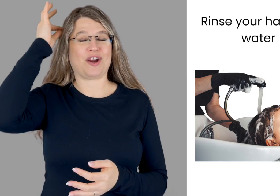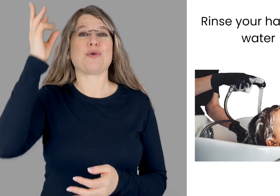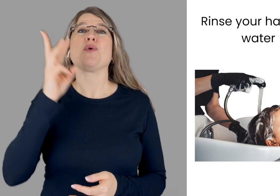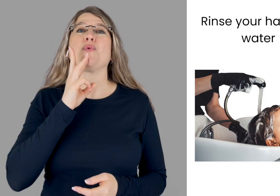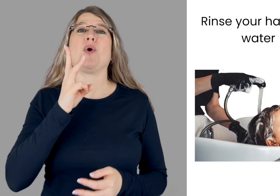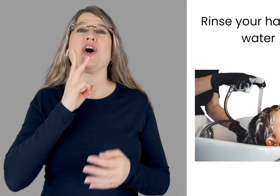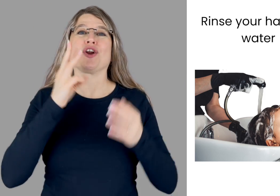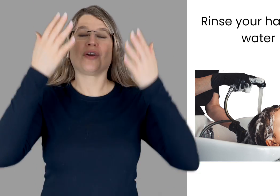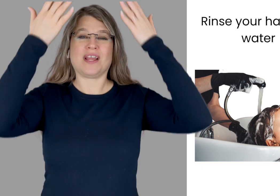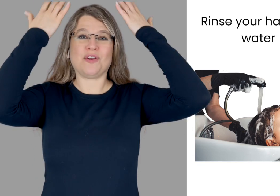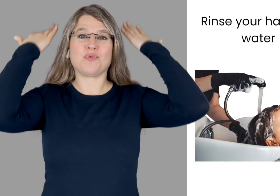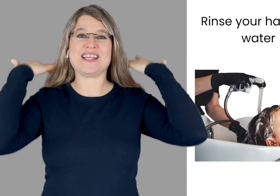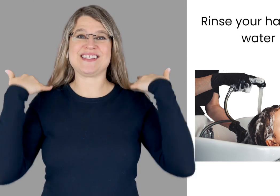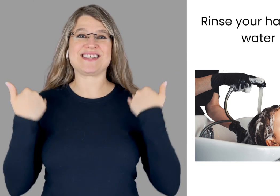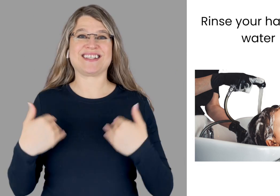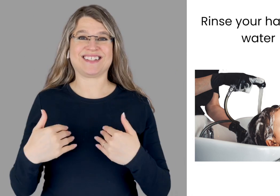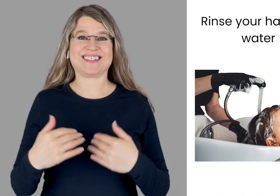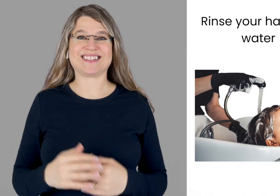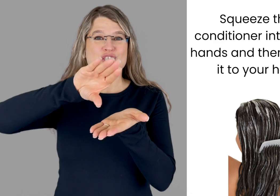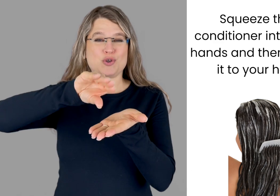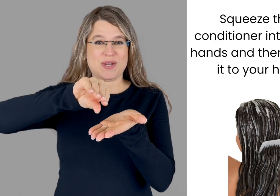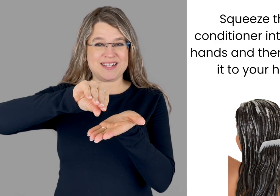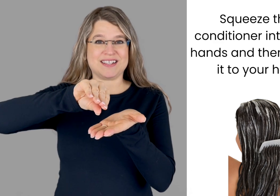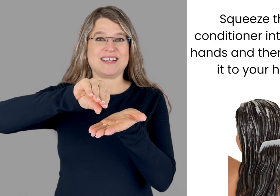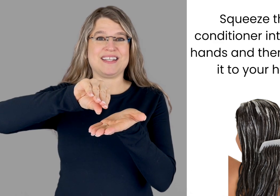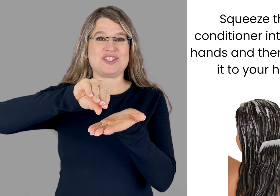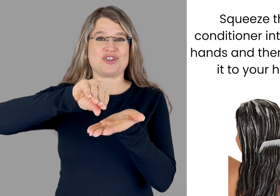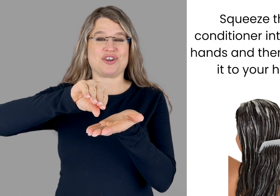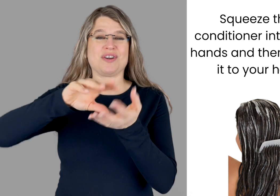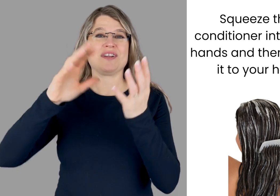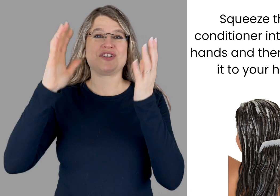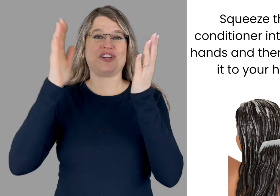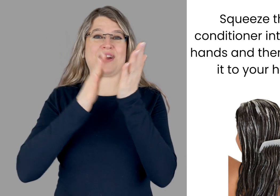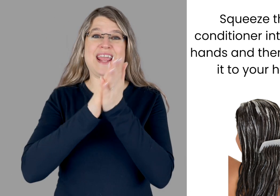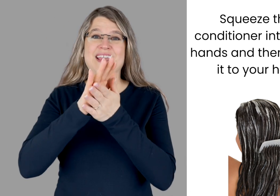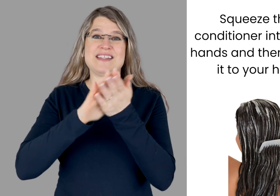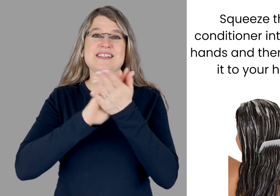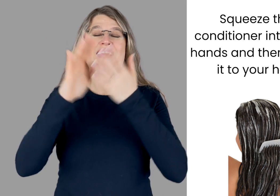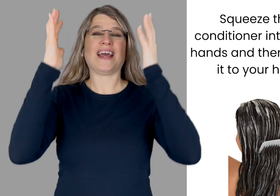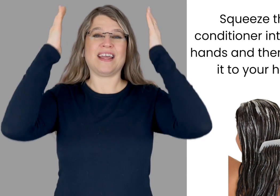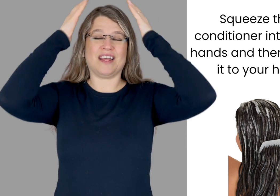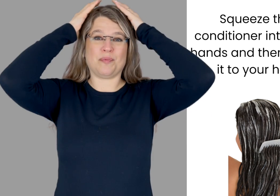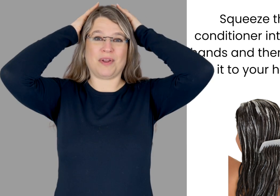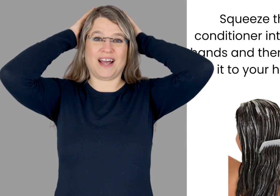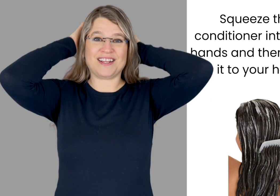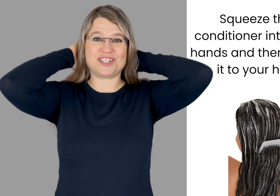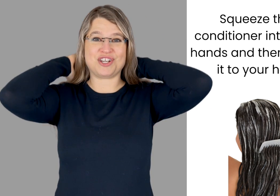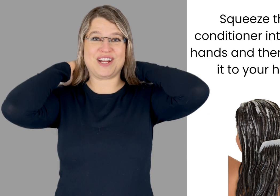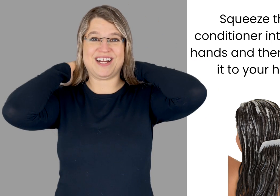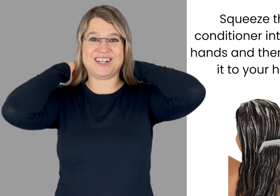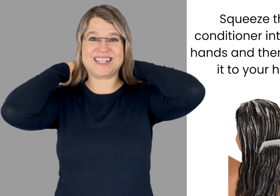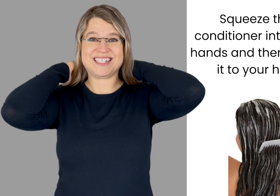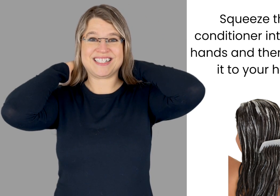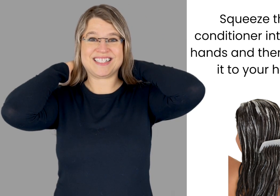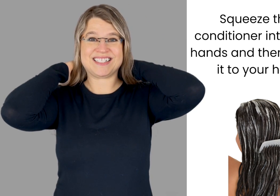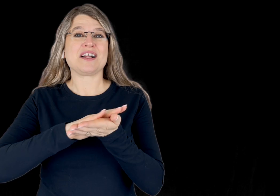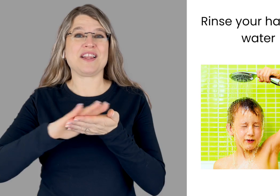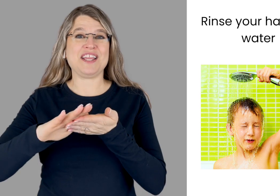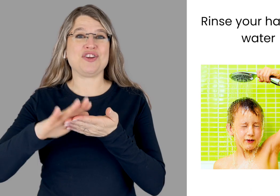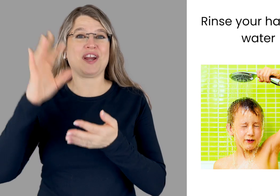with water and rinse. Squeeze the conditioner to your hands and then apply it to your hair. Clean your hair